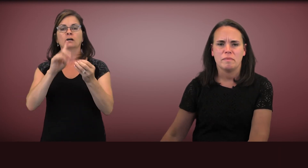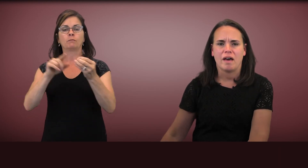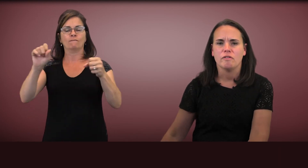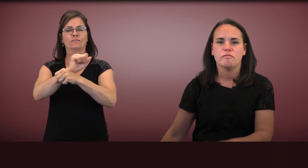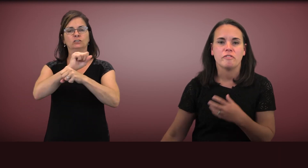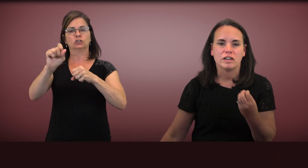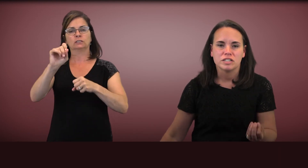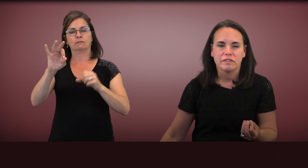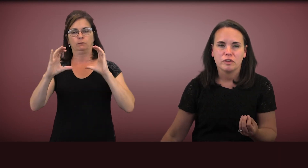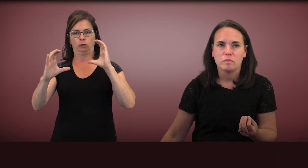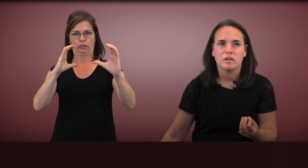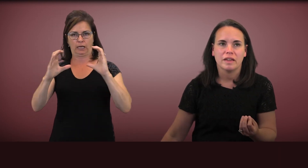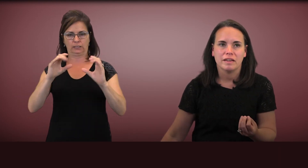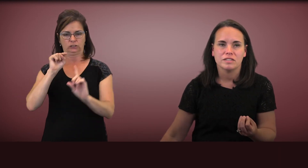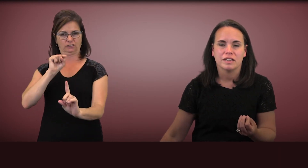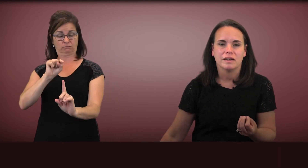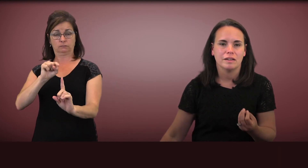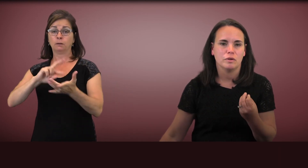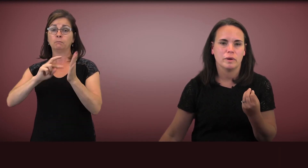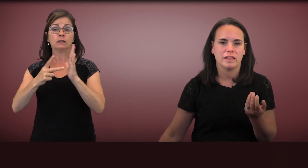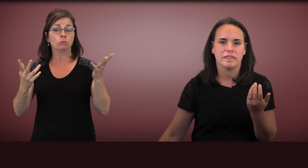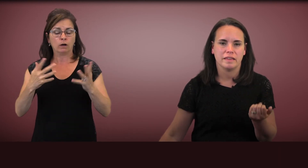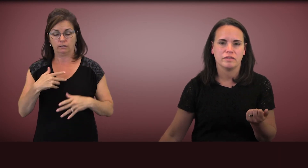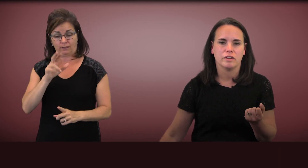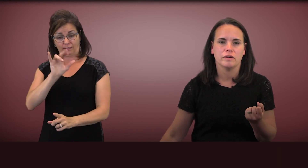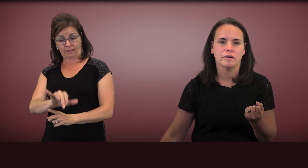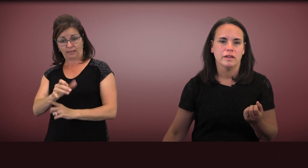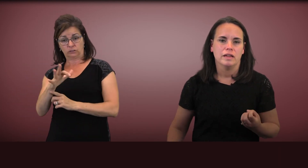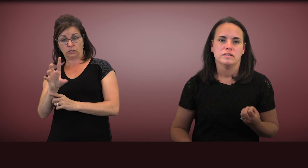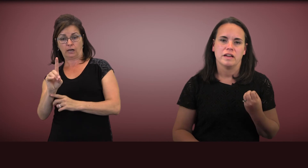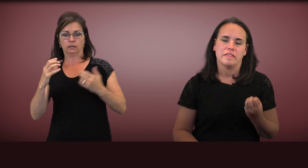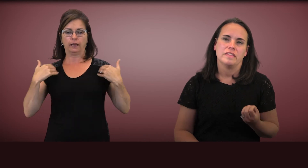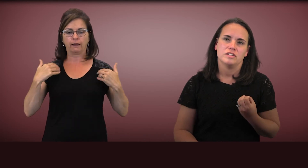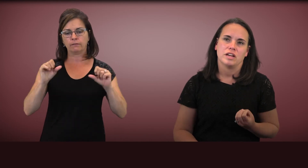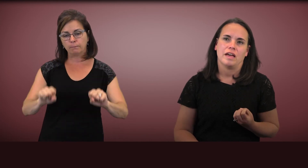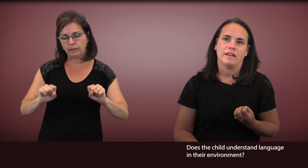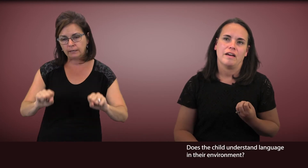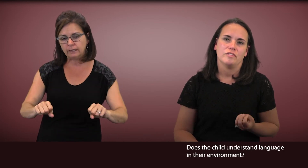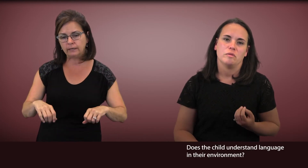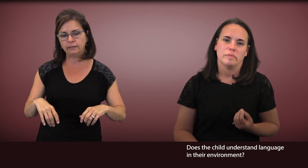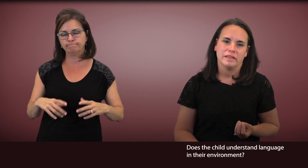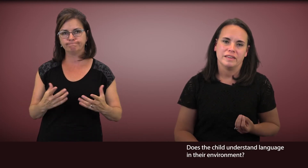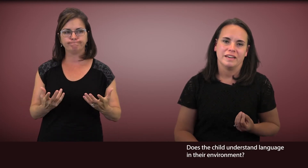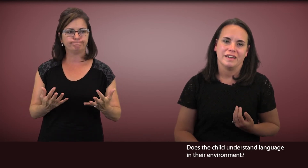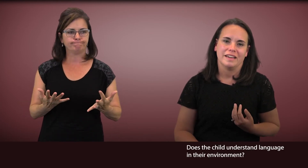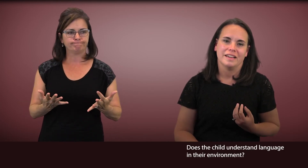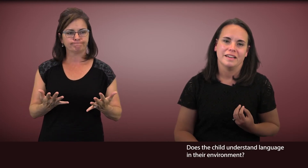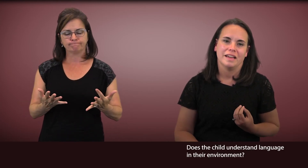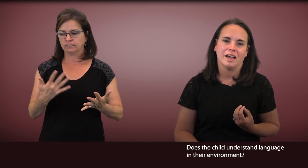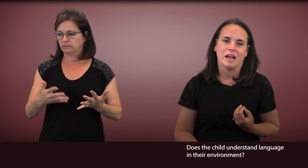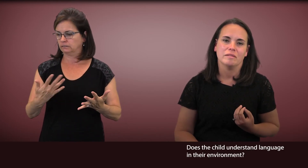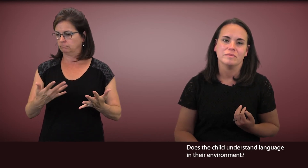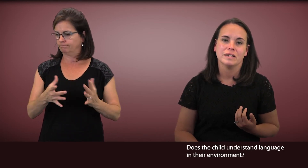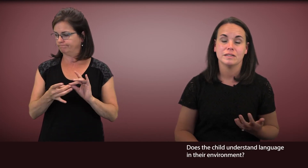I speak about function of communication, you want to think through, does the child have the